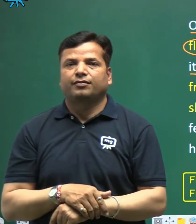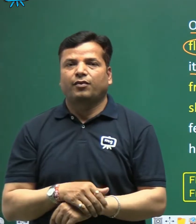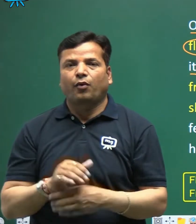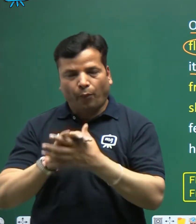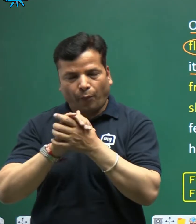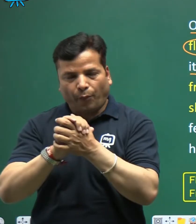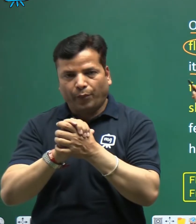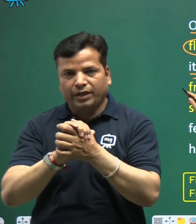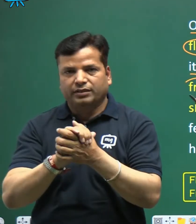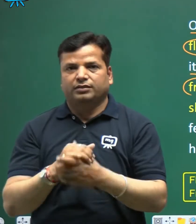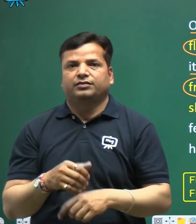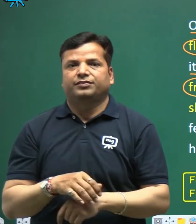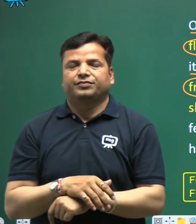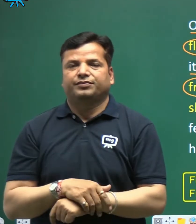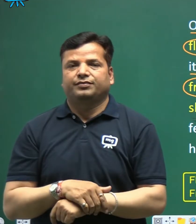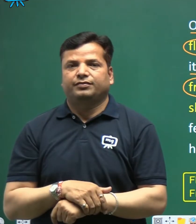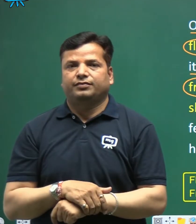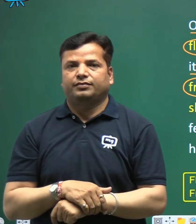friends.